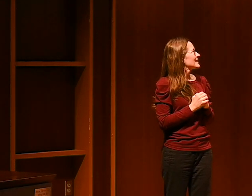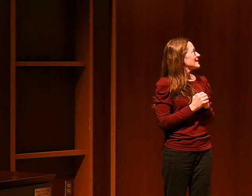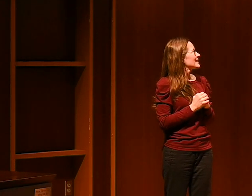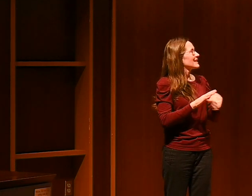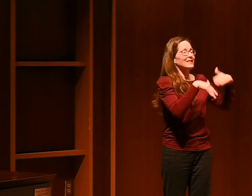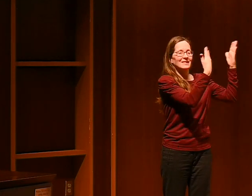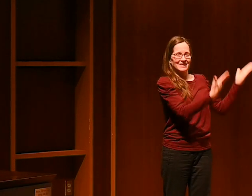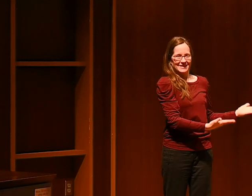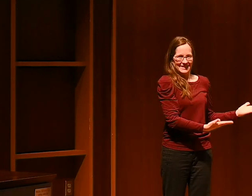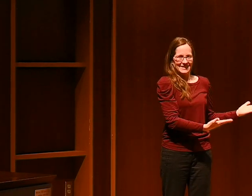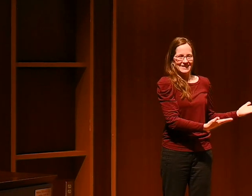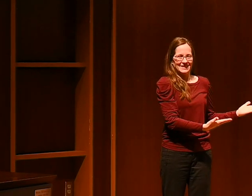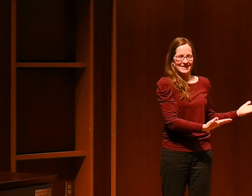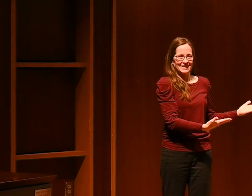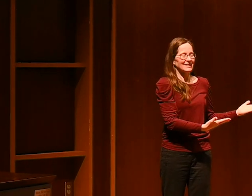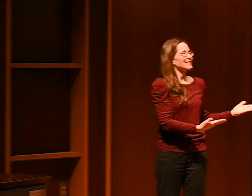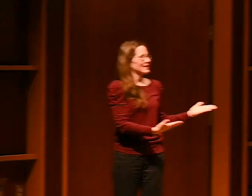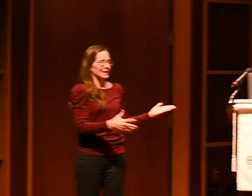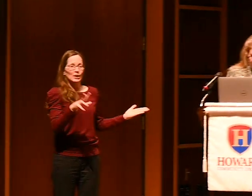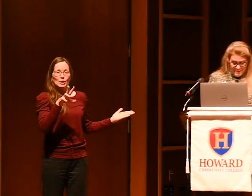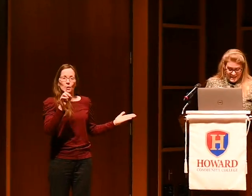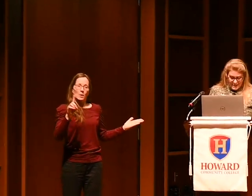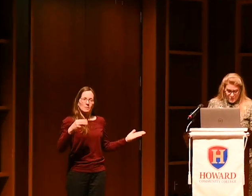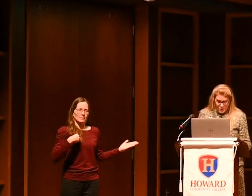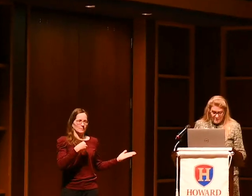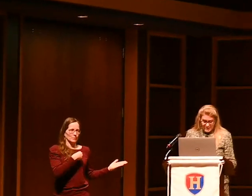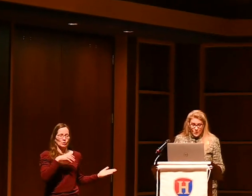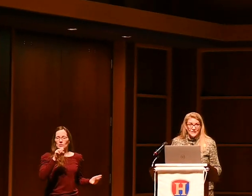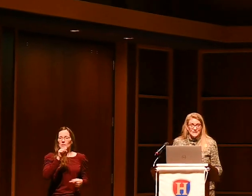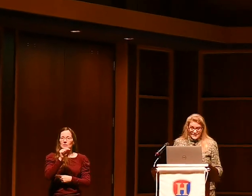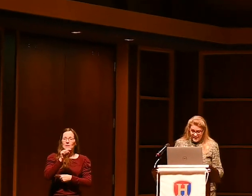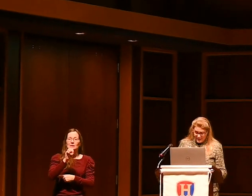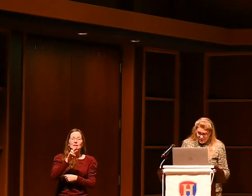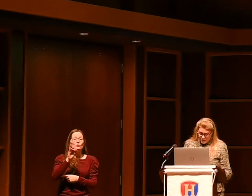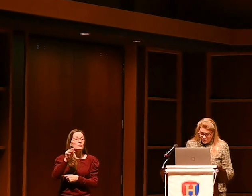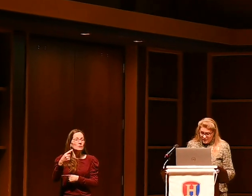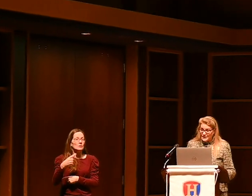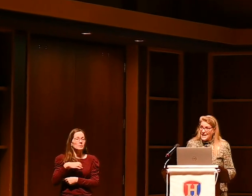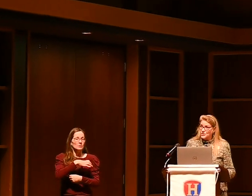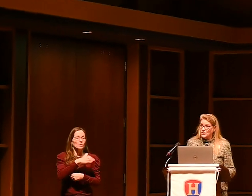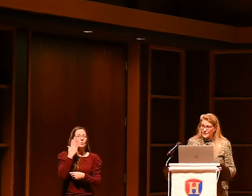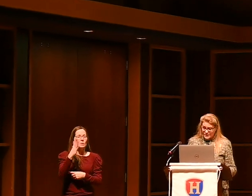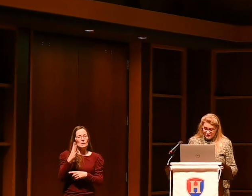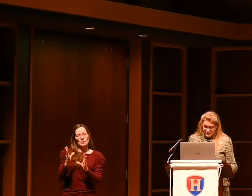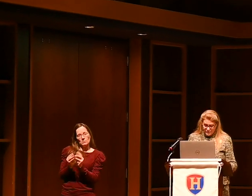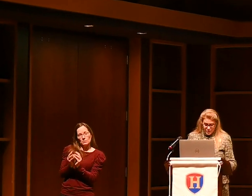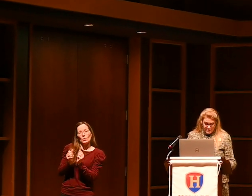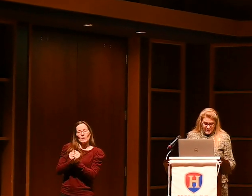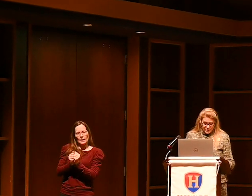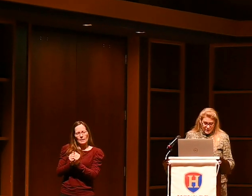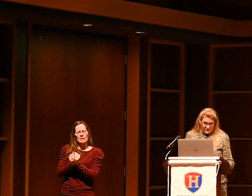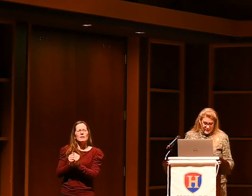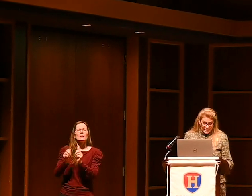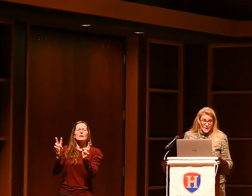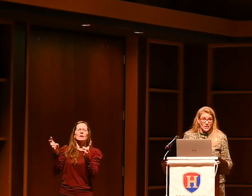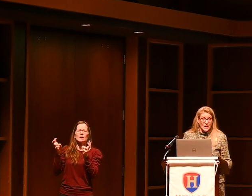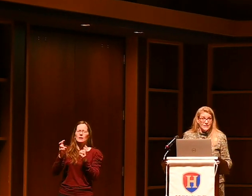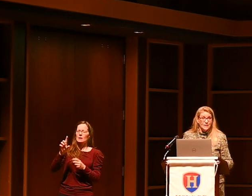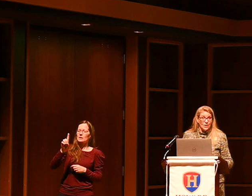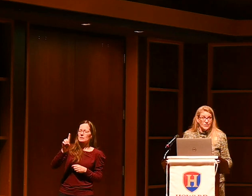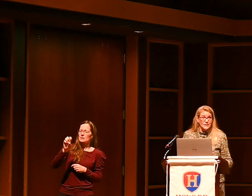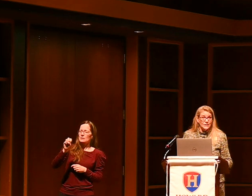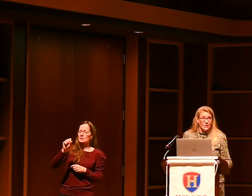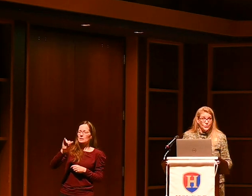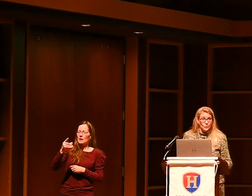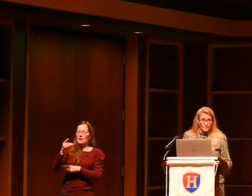Okay, our 31-member steering committee will meet with Designing Local, a national consulting firm that specializes